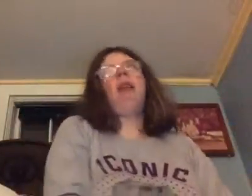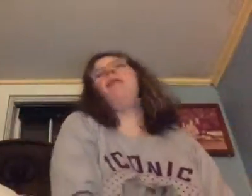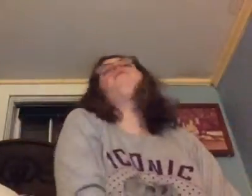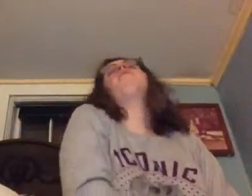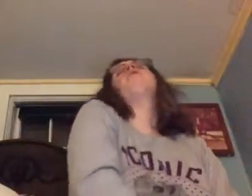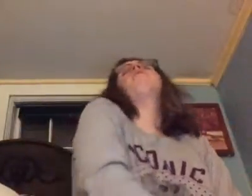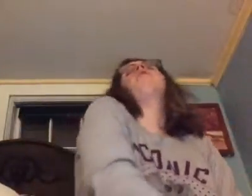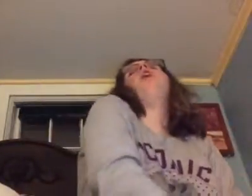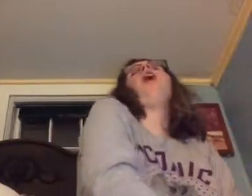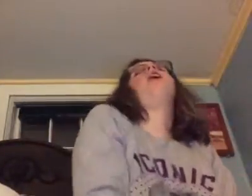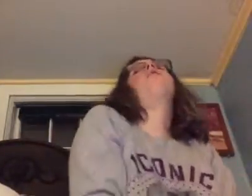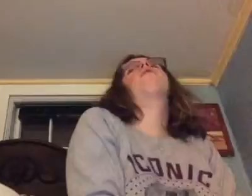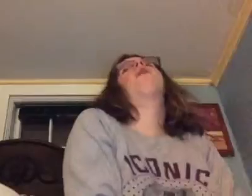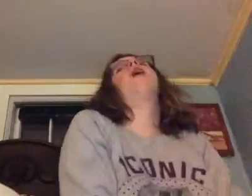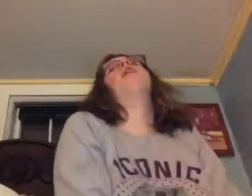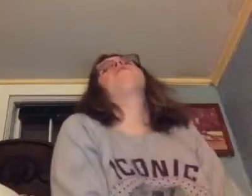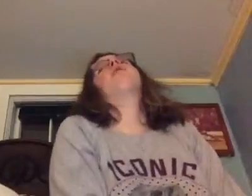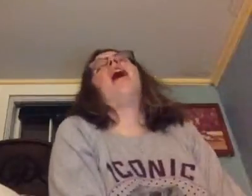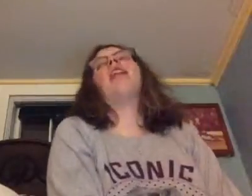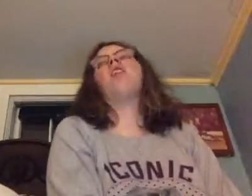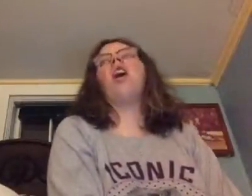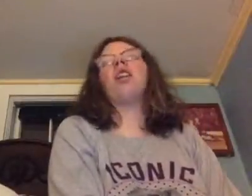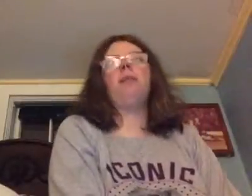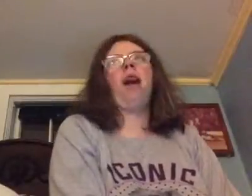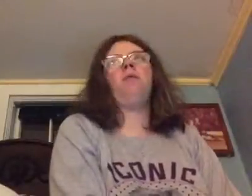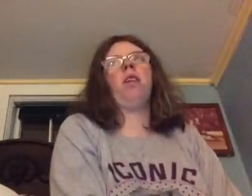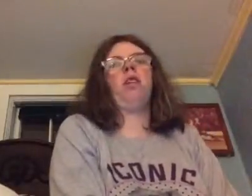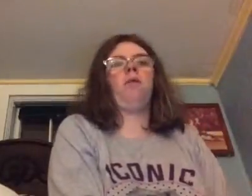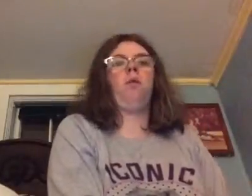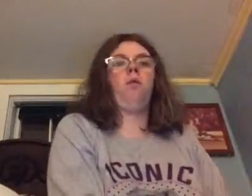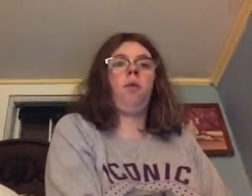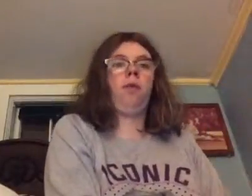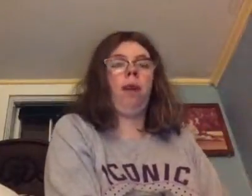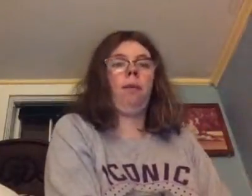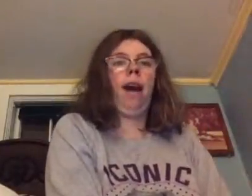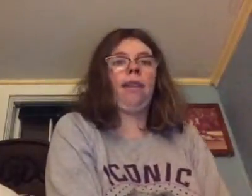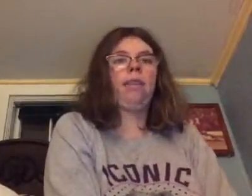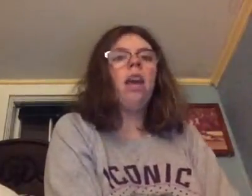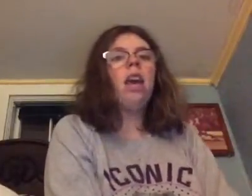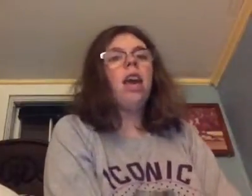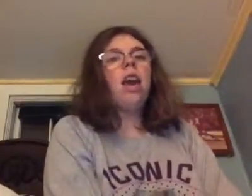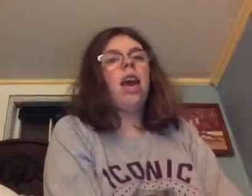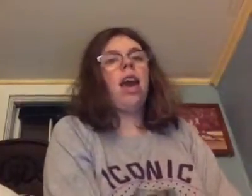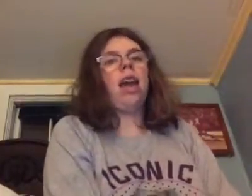then we didn't really talk for a while. I mean, we had to talk sometimes because, of course, we were in the same class. And